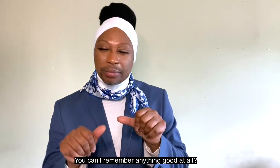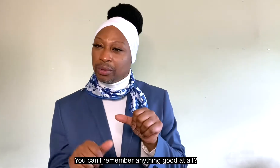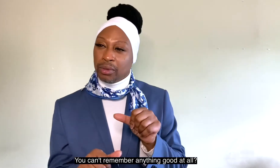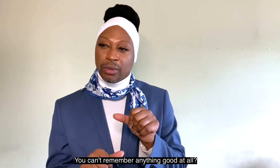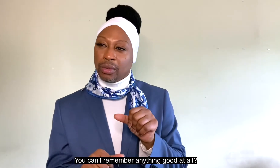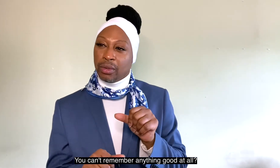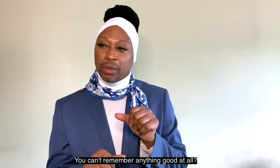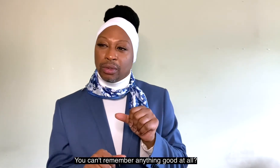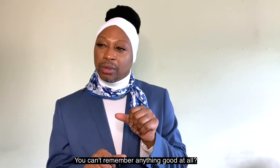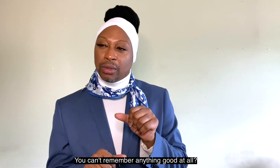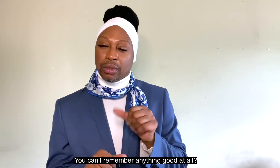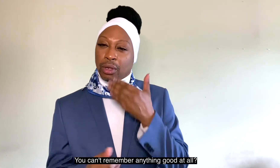good at all?